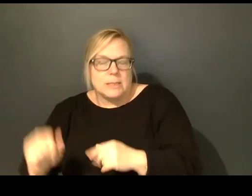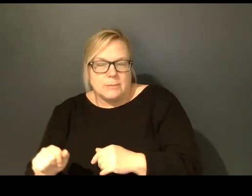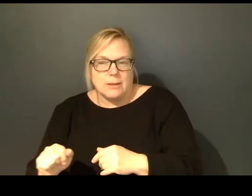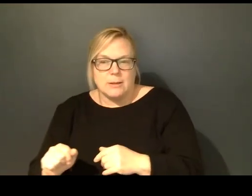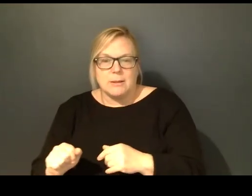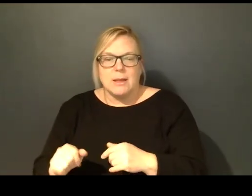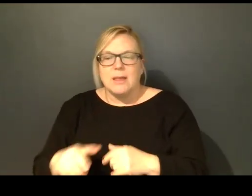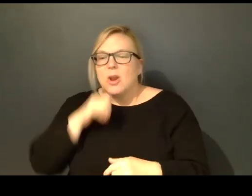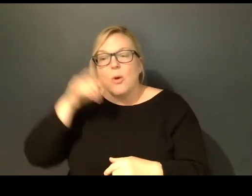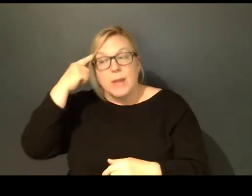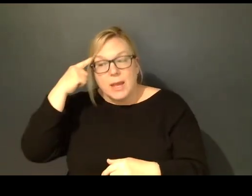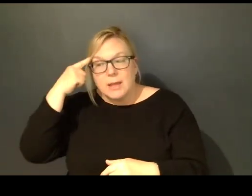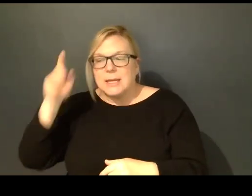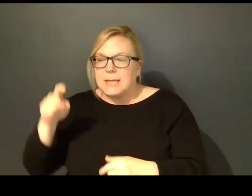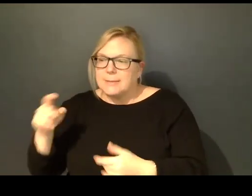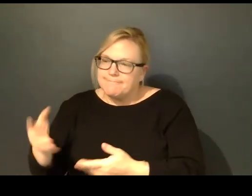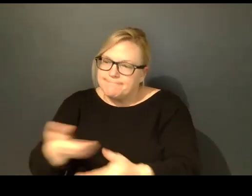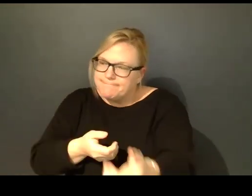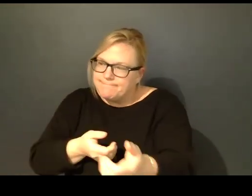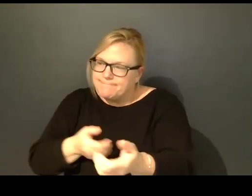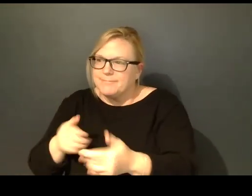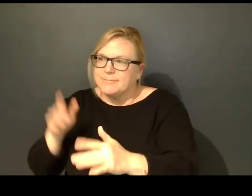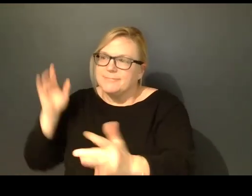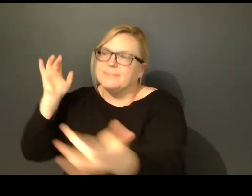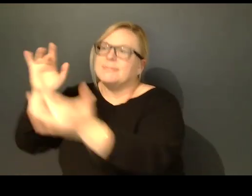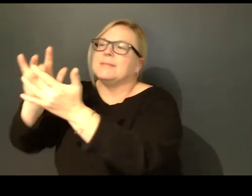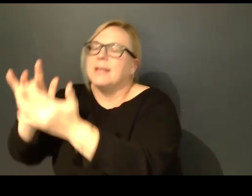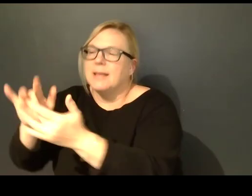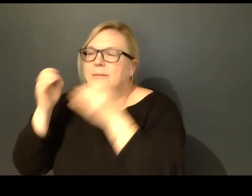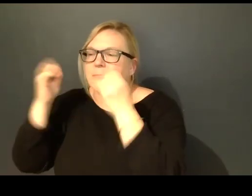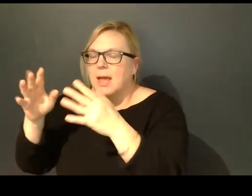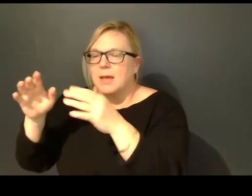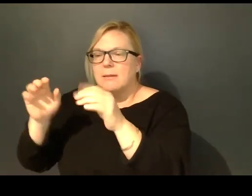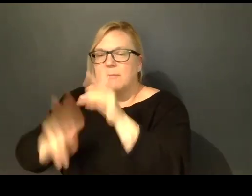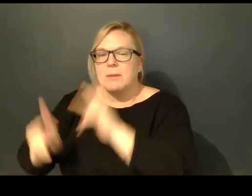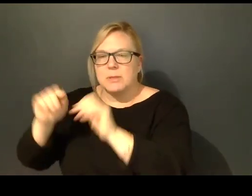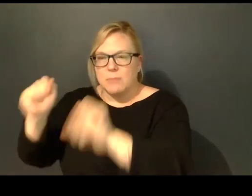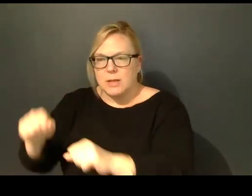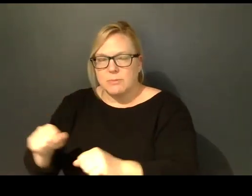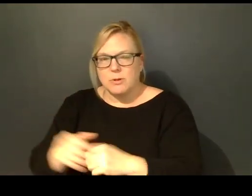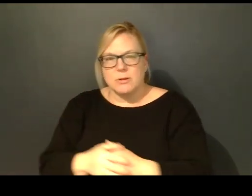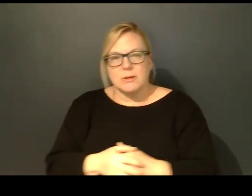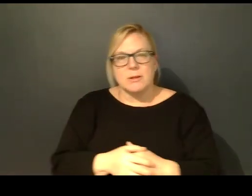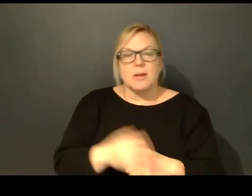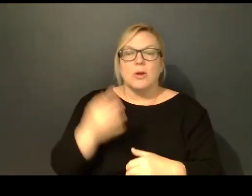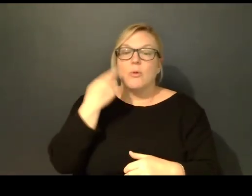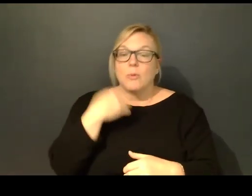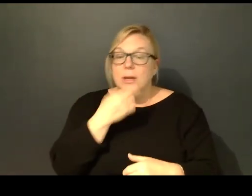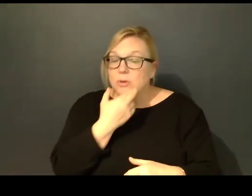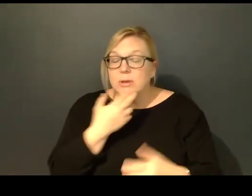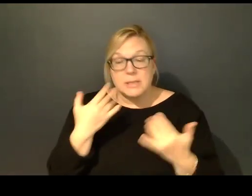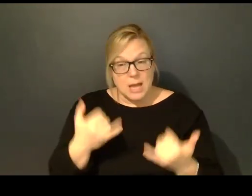possible, you want to make sure you're getting your message out there. And you're right, I see photo posts we'll pick on restaurants, because you're right, they do photo menus a lot